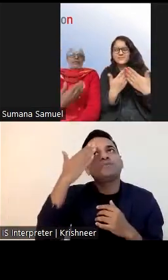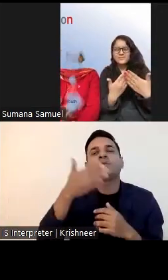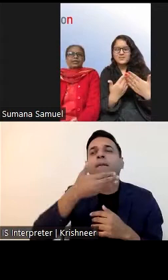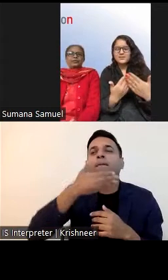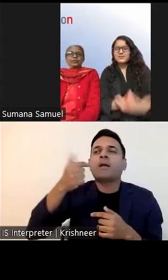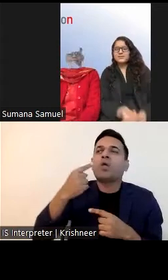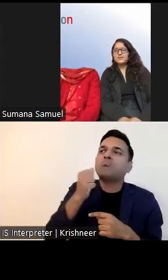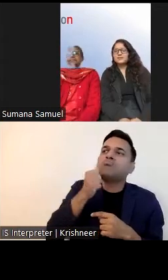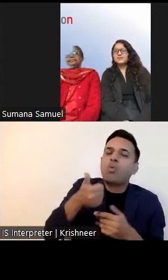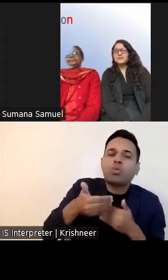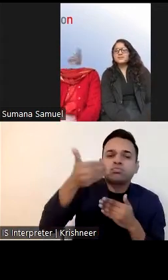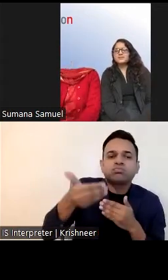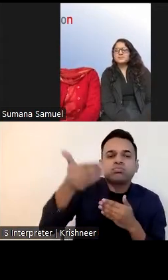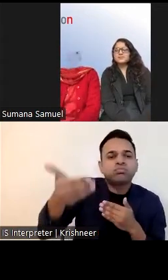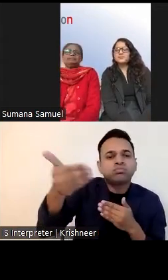Thank you.